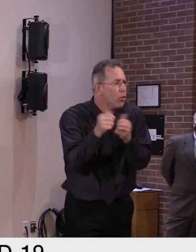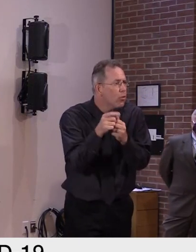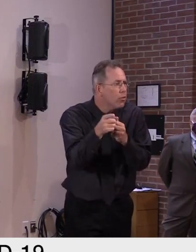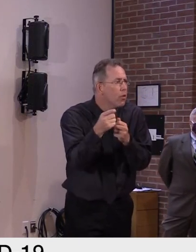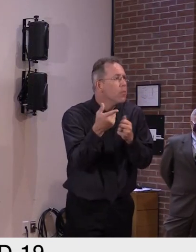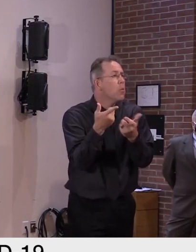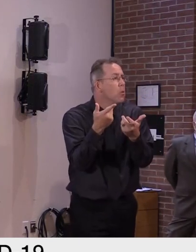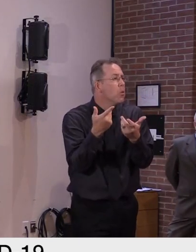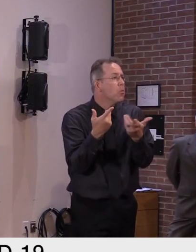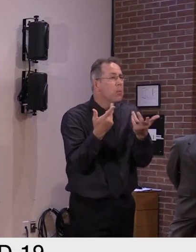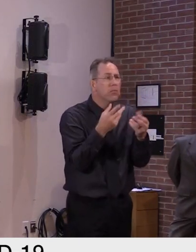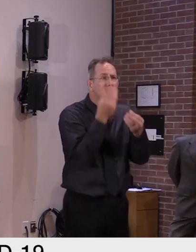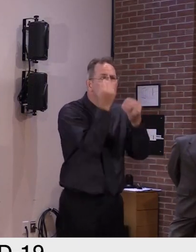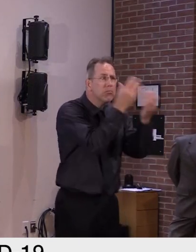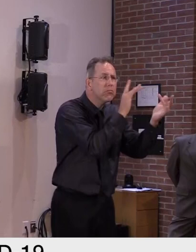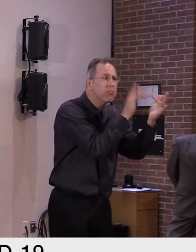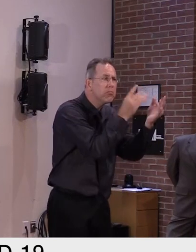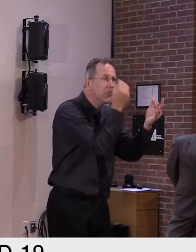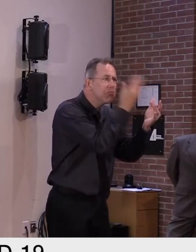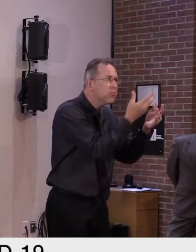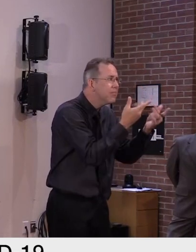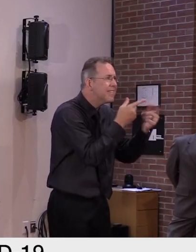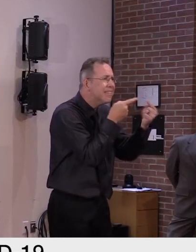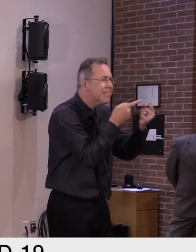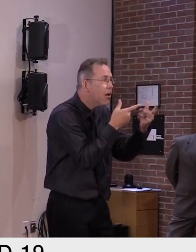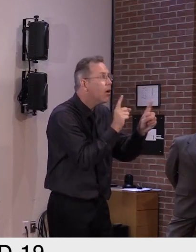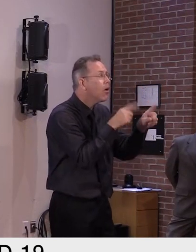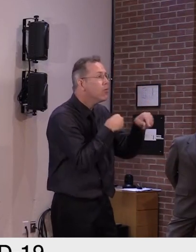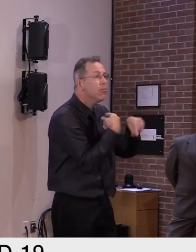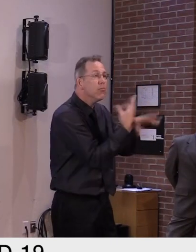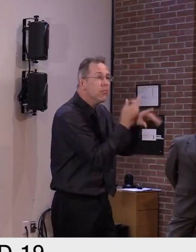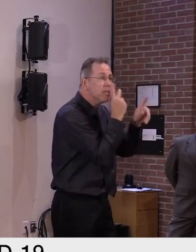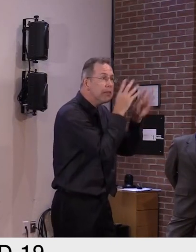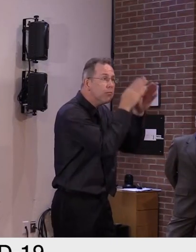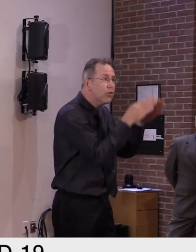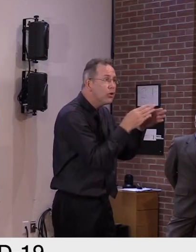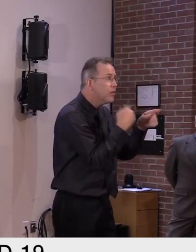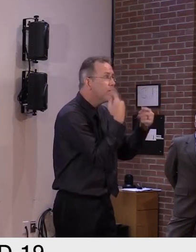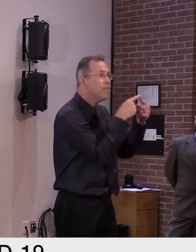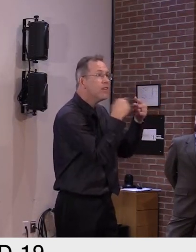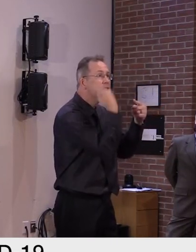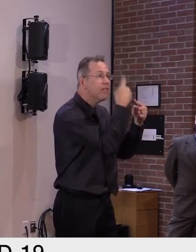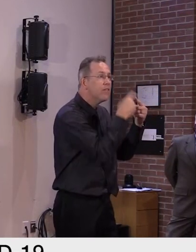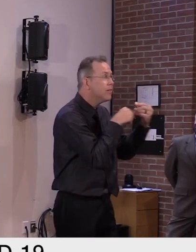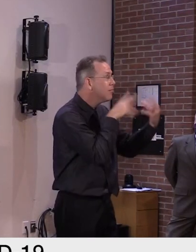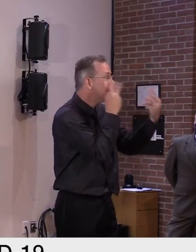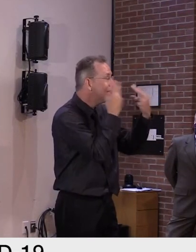for in-person as well. So no shortage of opportunities.